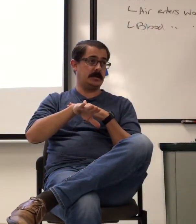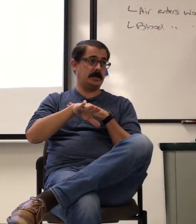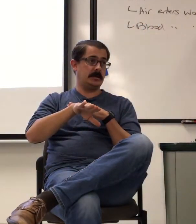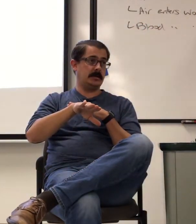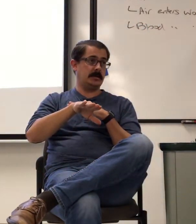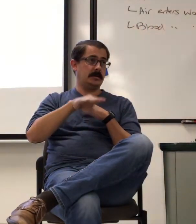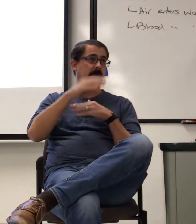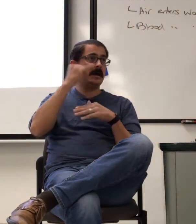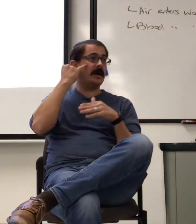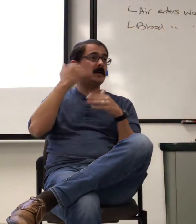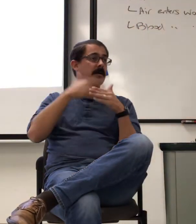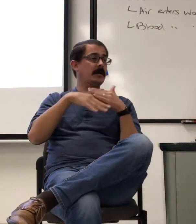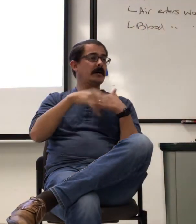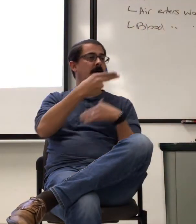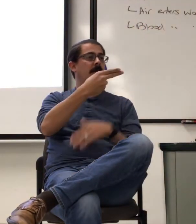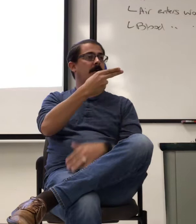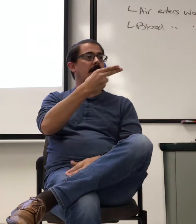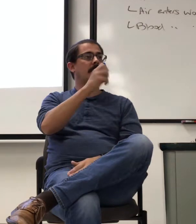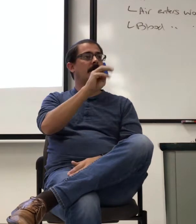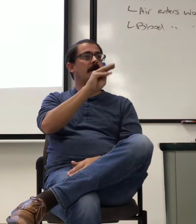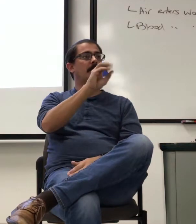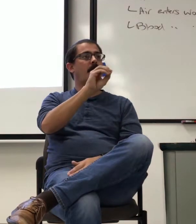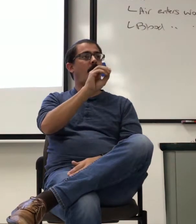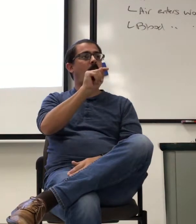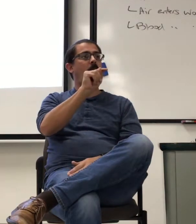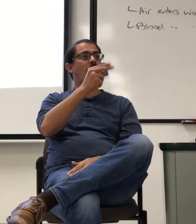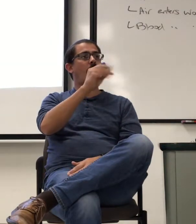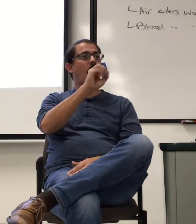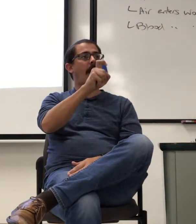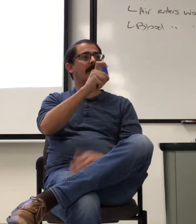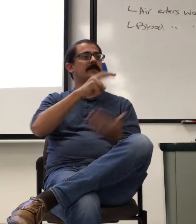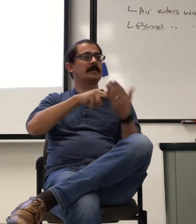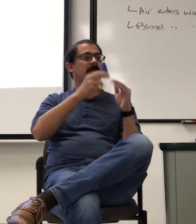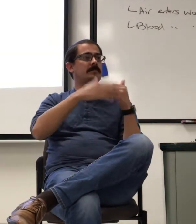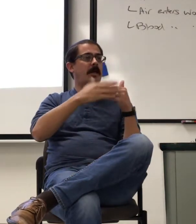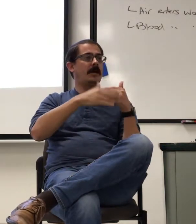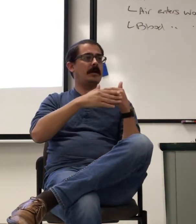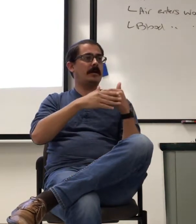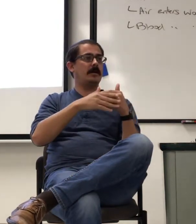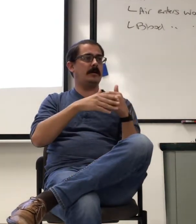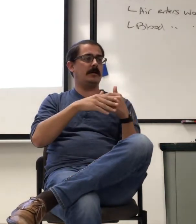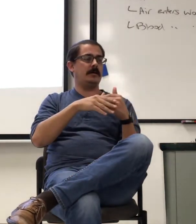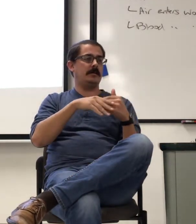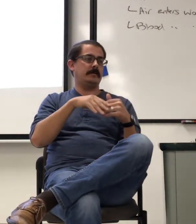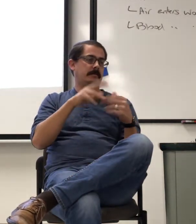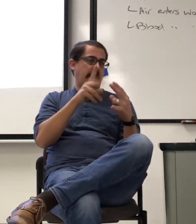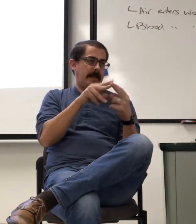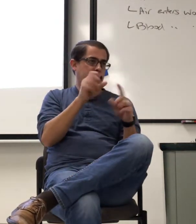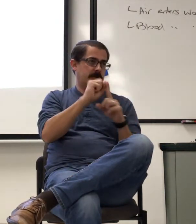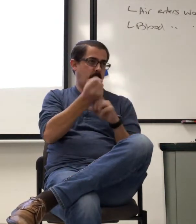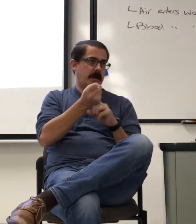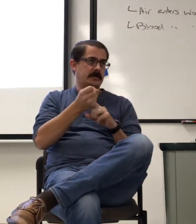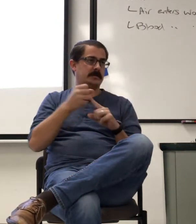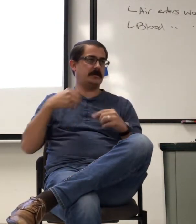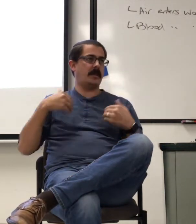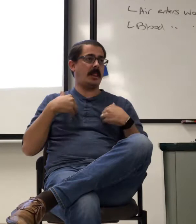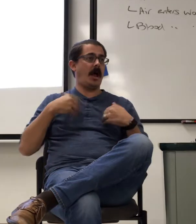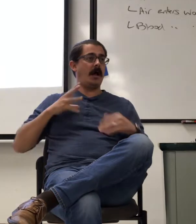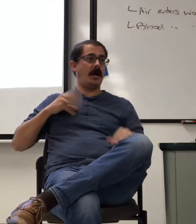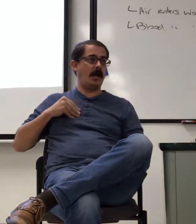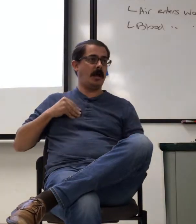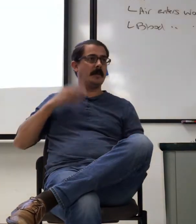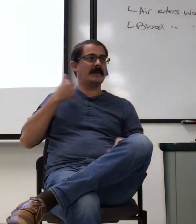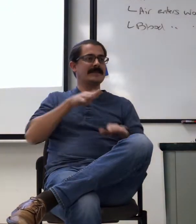that would be a hemothorax. Hemo means blood. In either case, the lung collapses because the seal's broken.